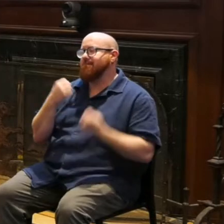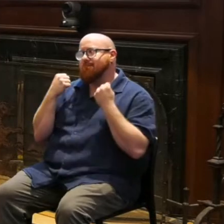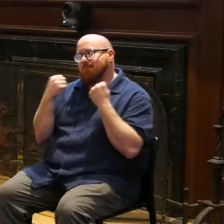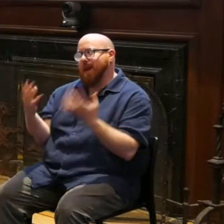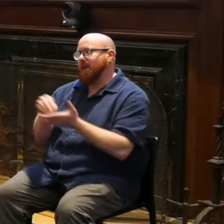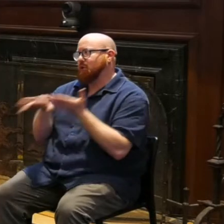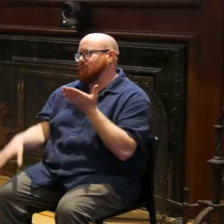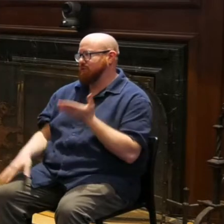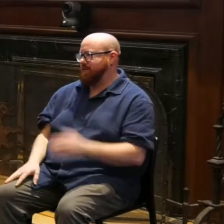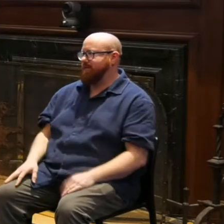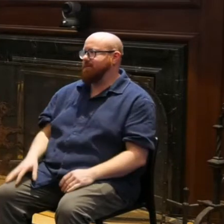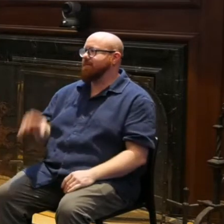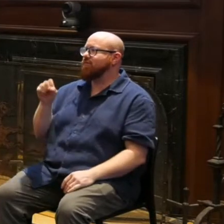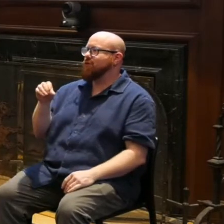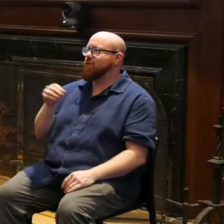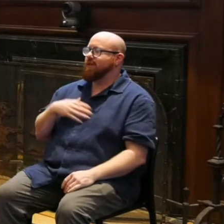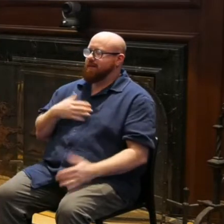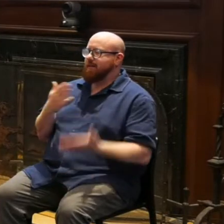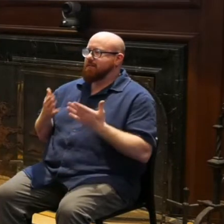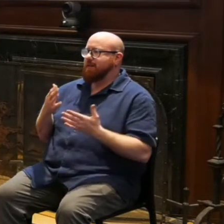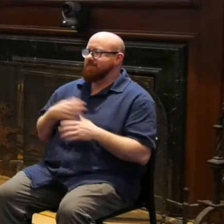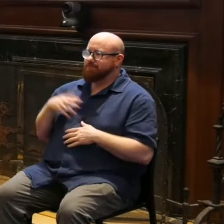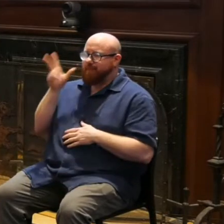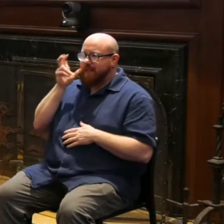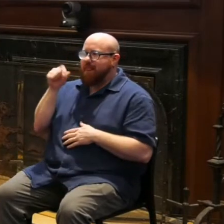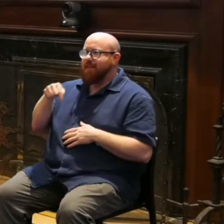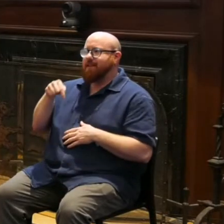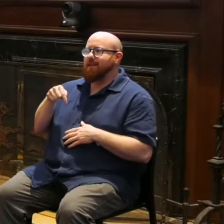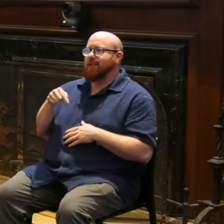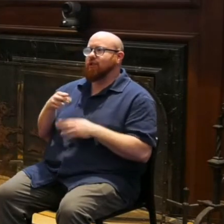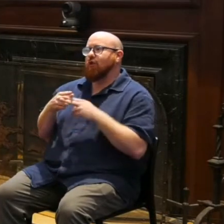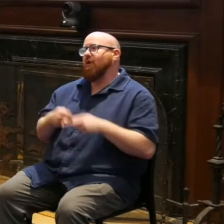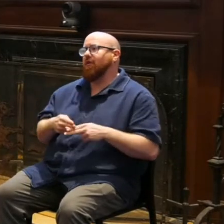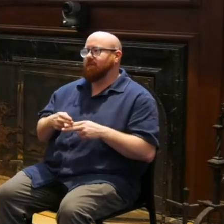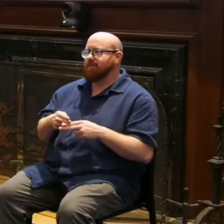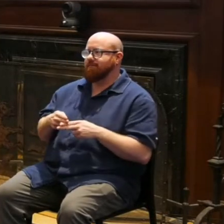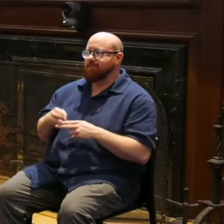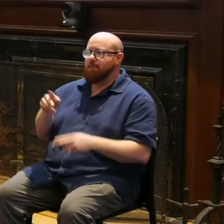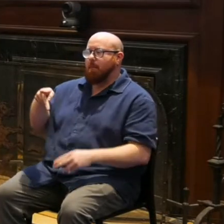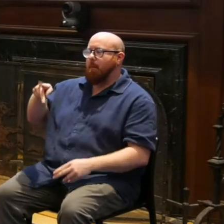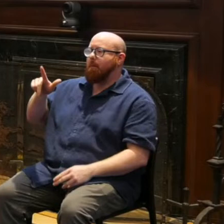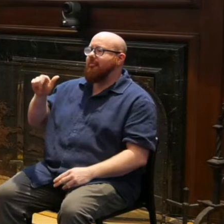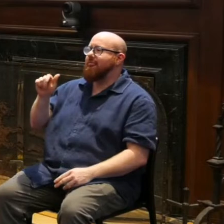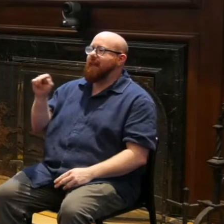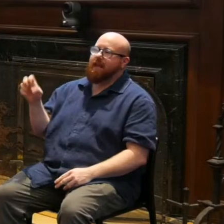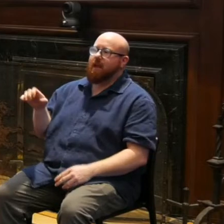So if you'll humor me, this is called Playing Favorites.